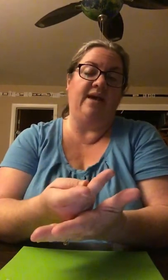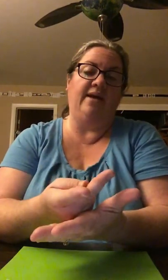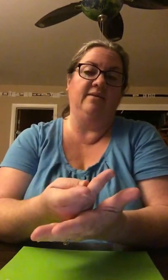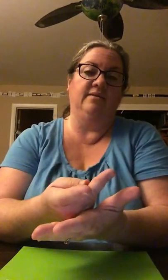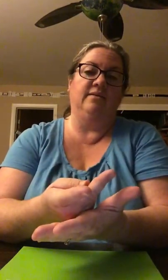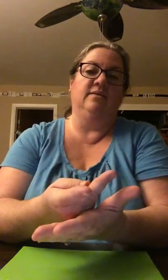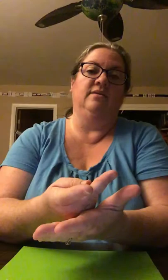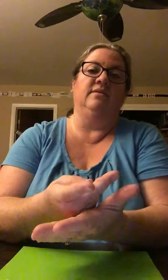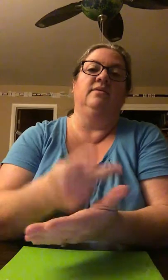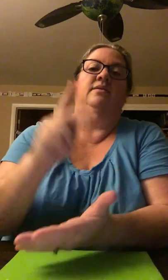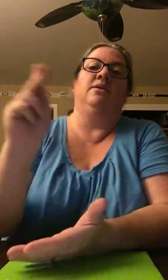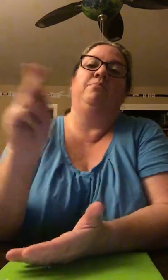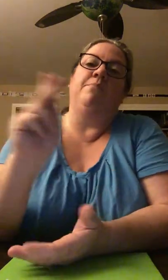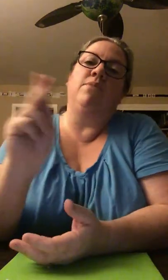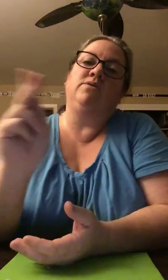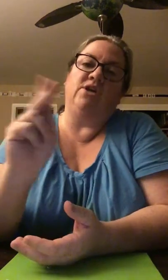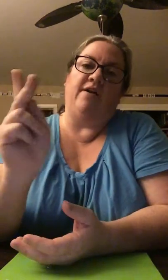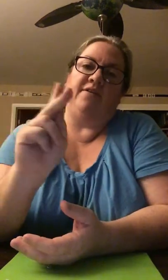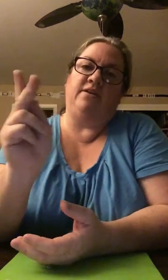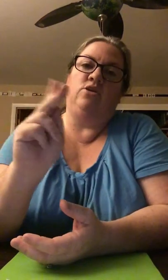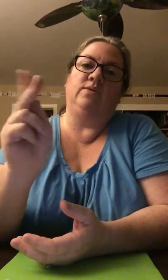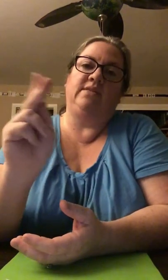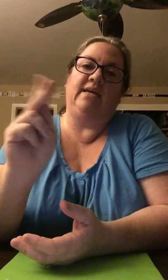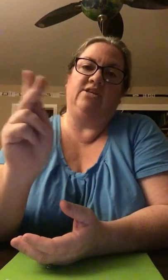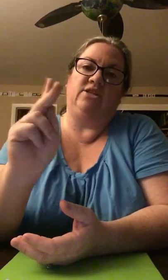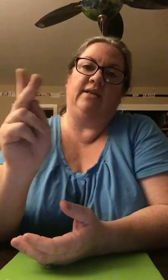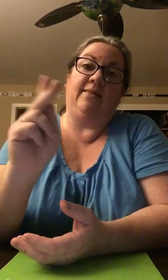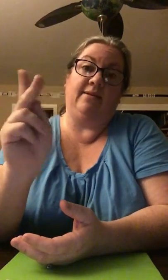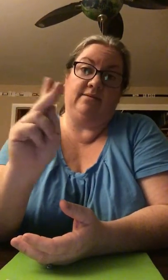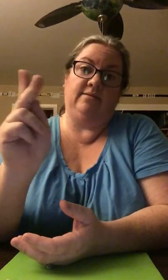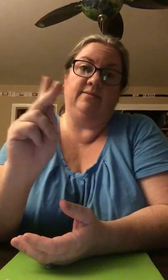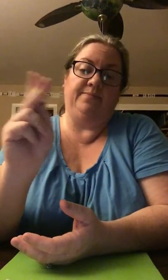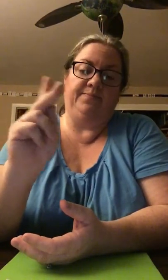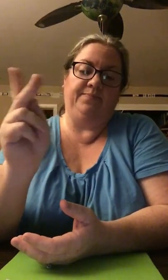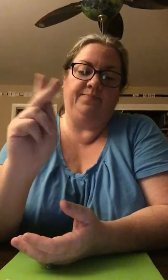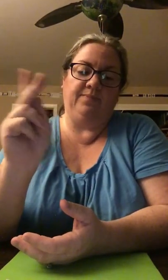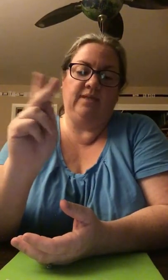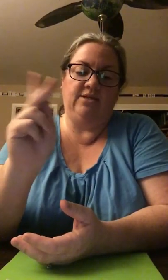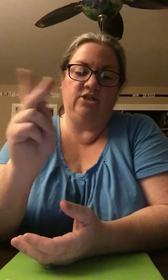that. But most often, you will see kitchen like this. Kitchen.